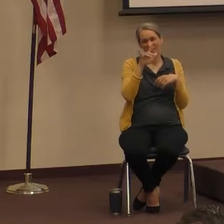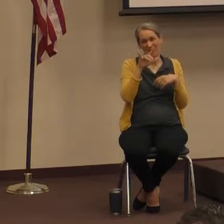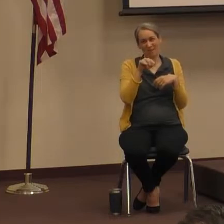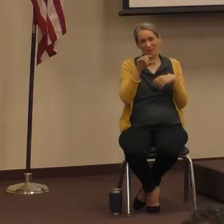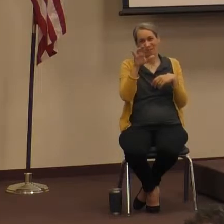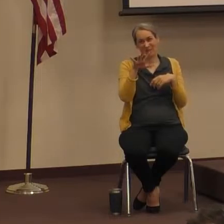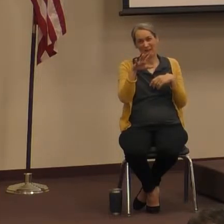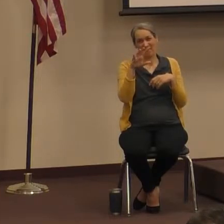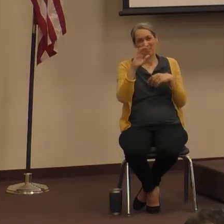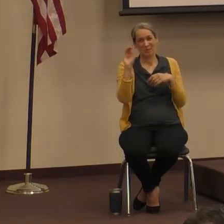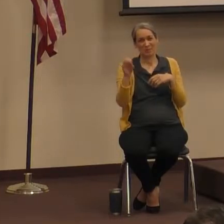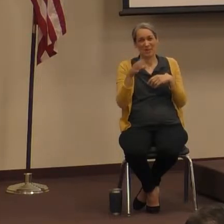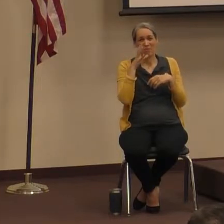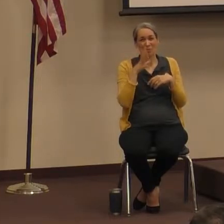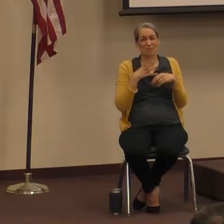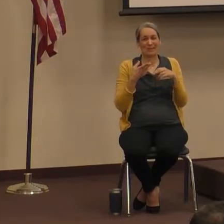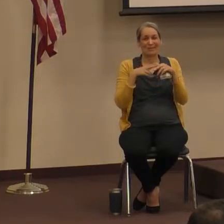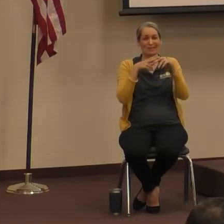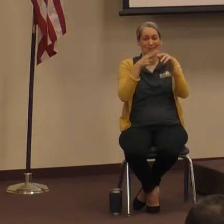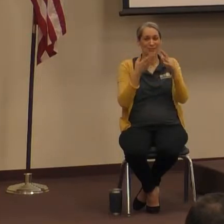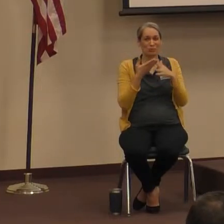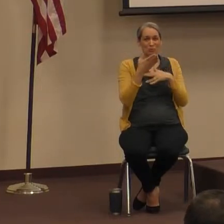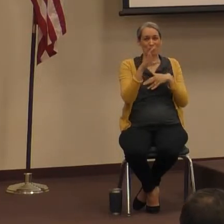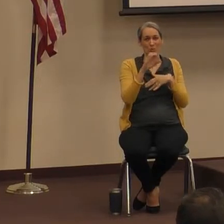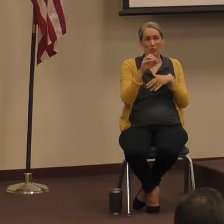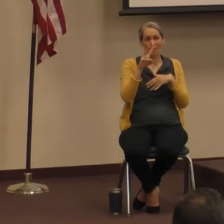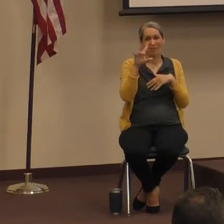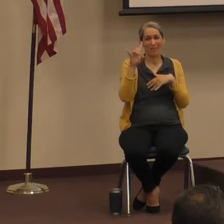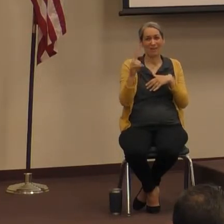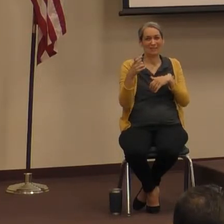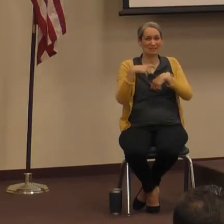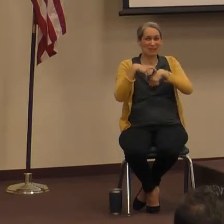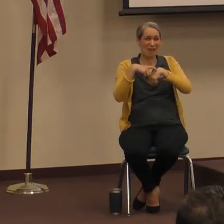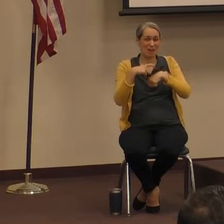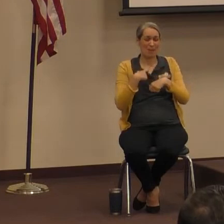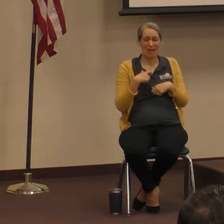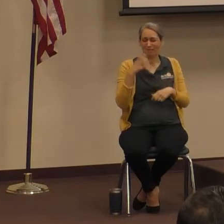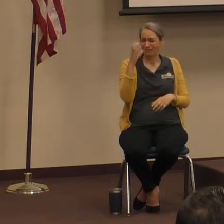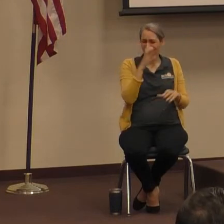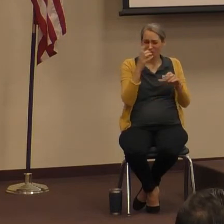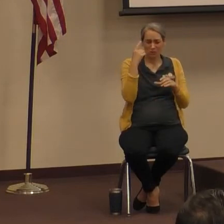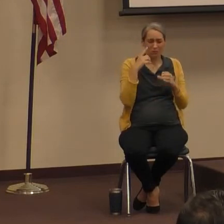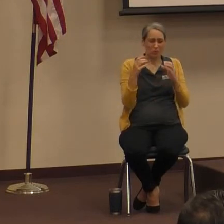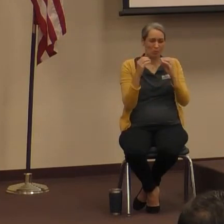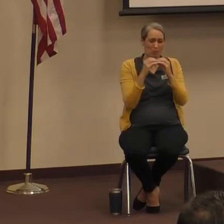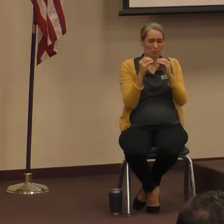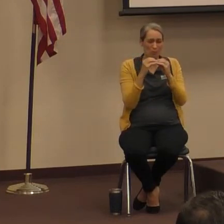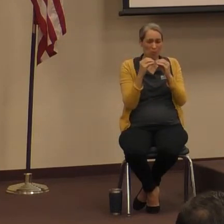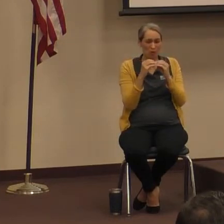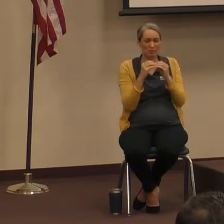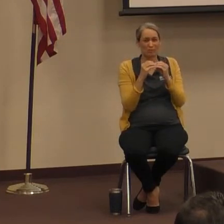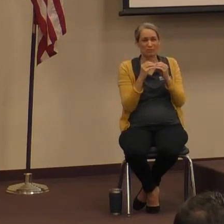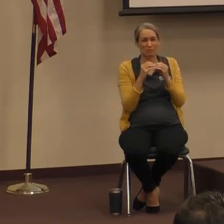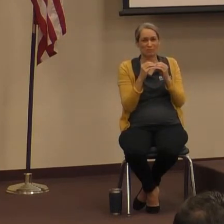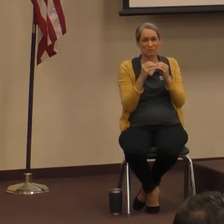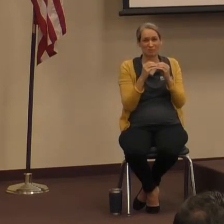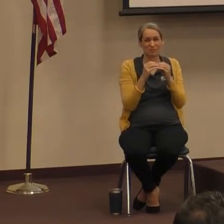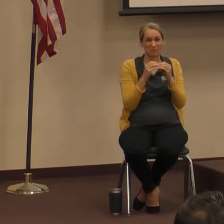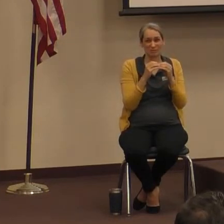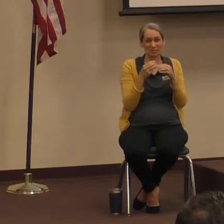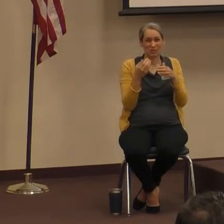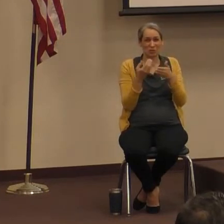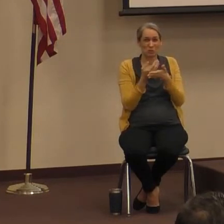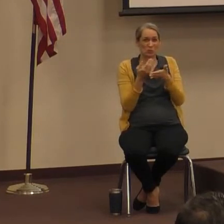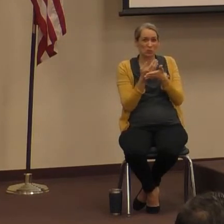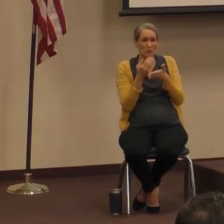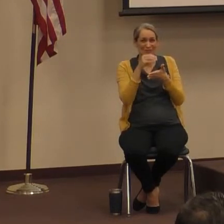an increase in their porn consumptions during COVID as of May 2020. I have searched for more relevant more timely statistics, things